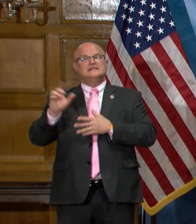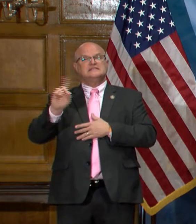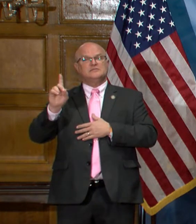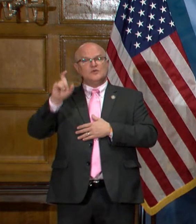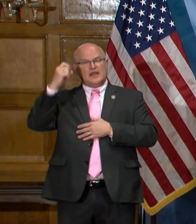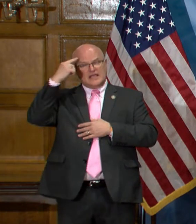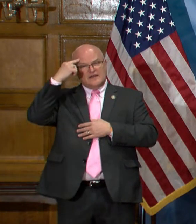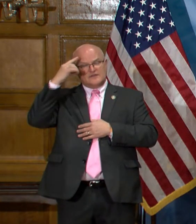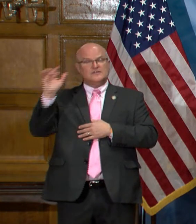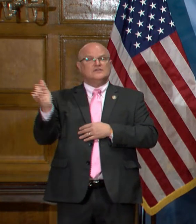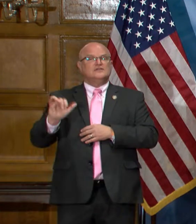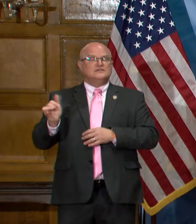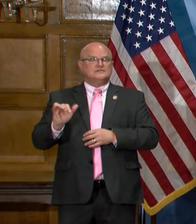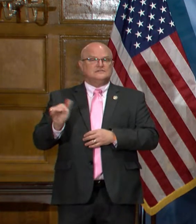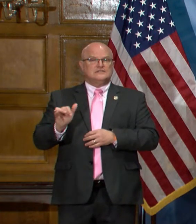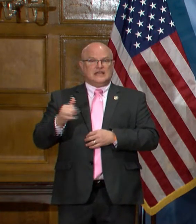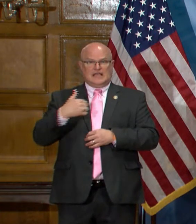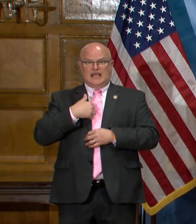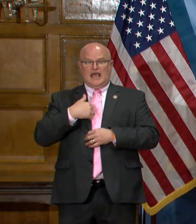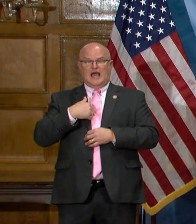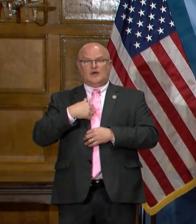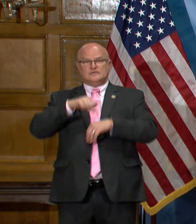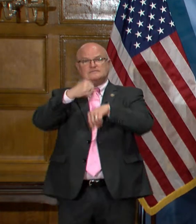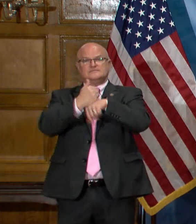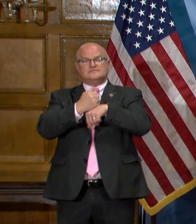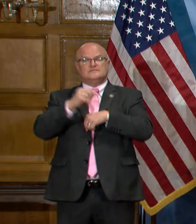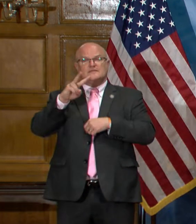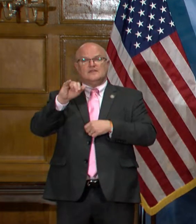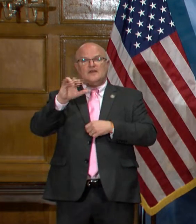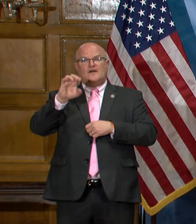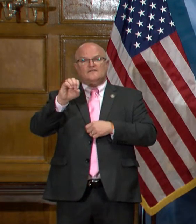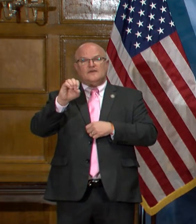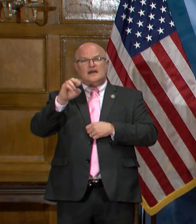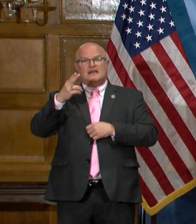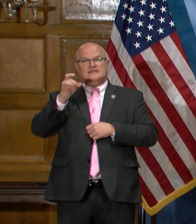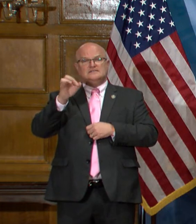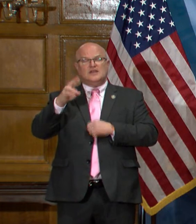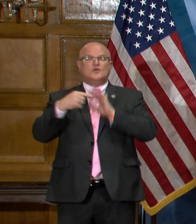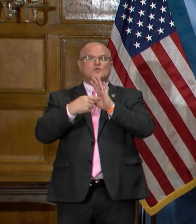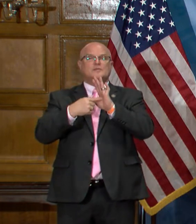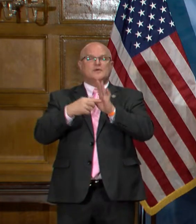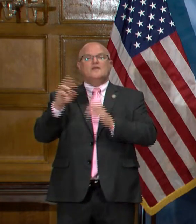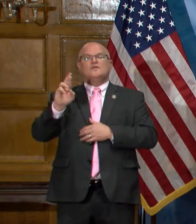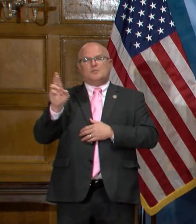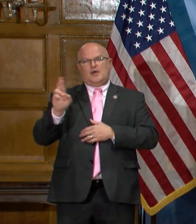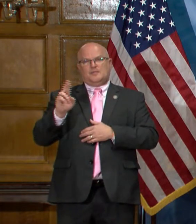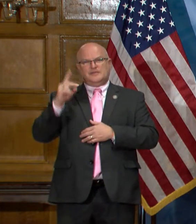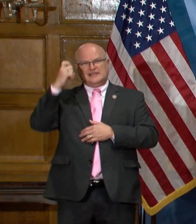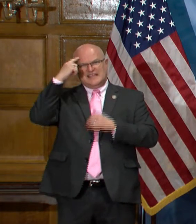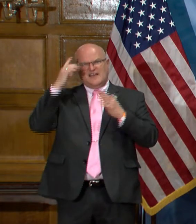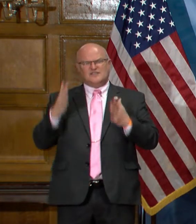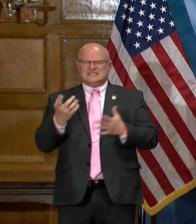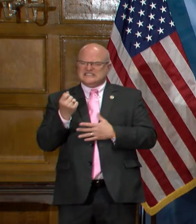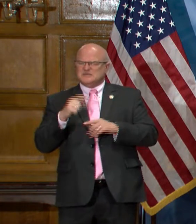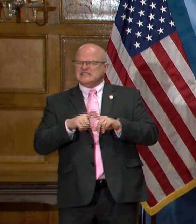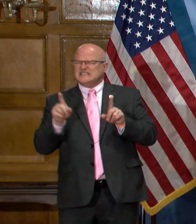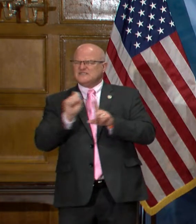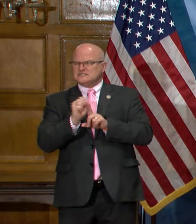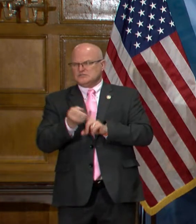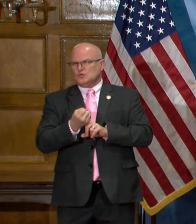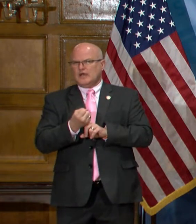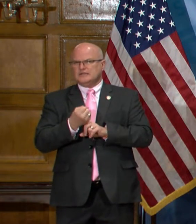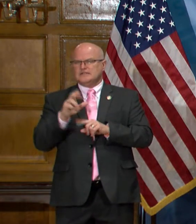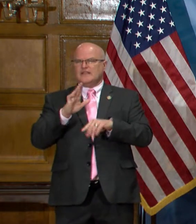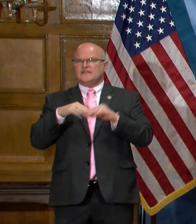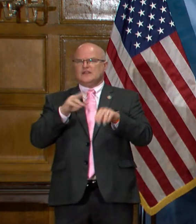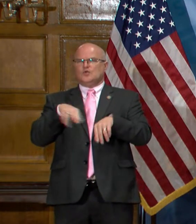Democrat governors, just like I was put up as vice chair representing the Republican governors. So it's a little bit different situation